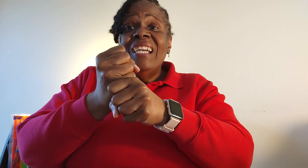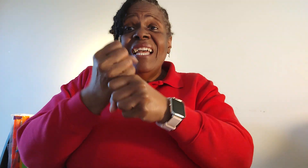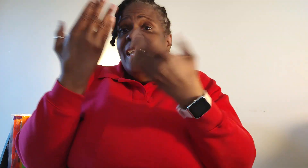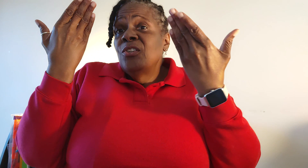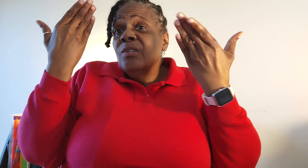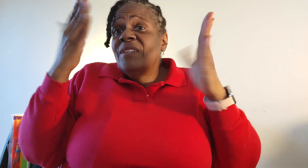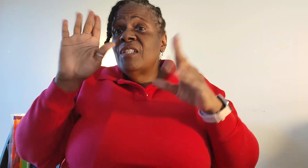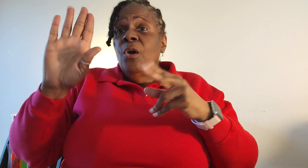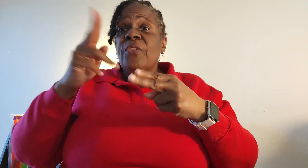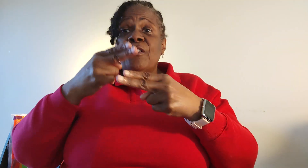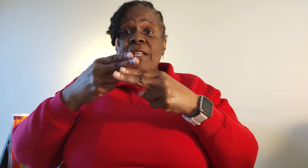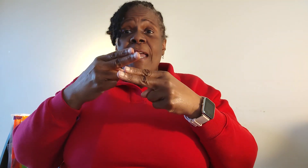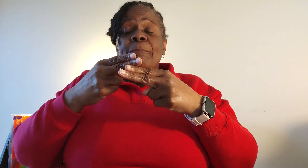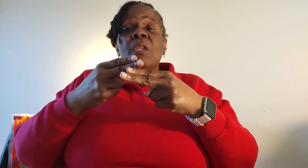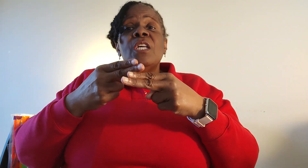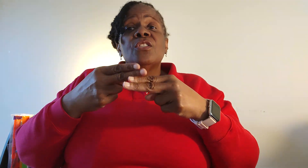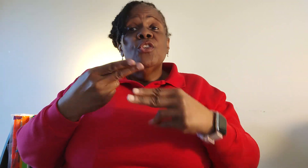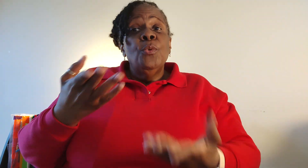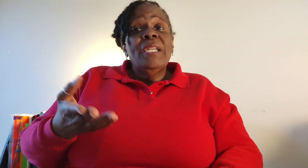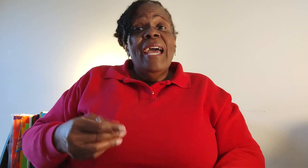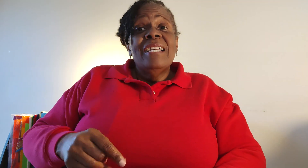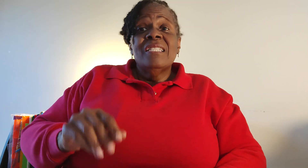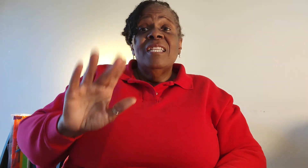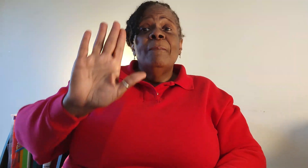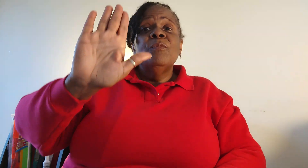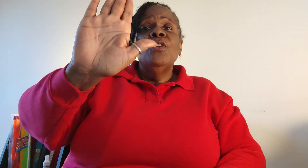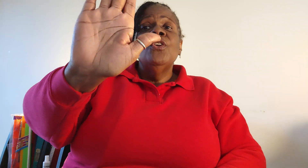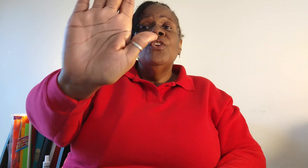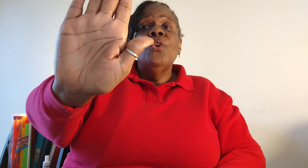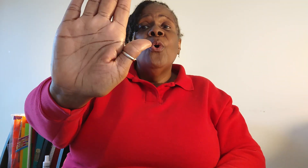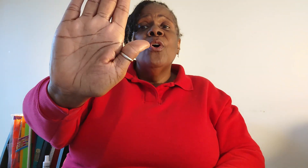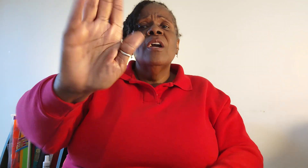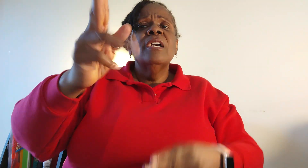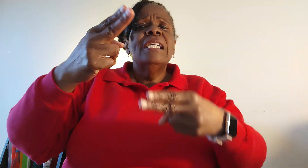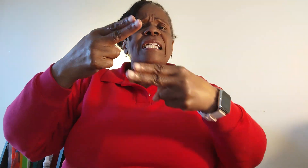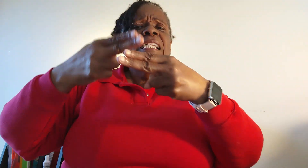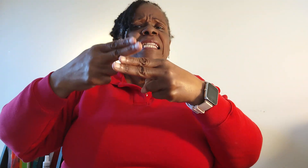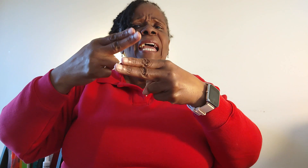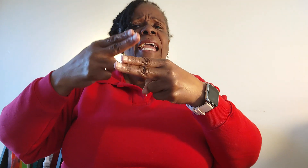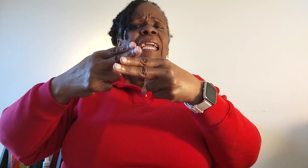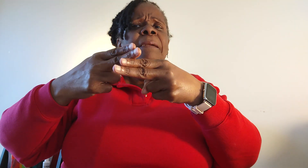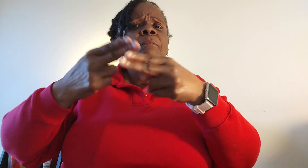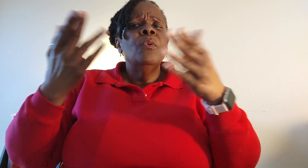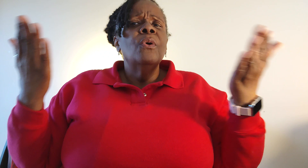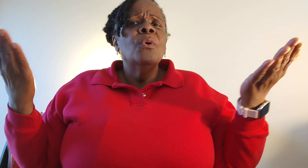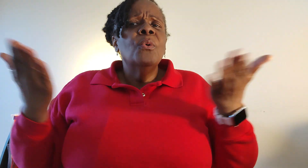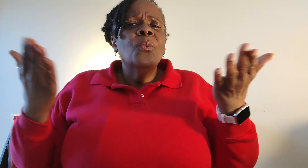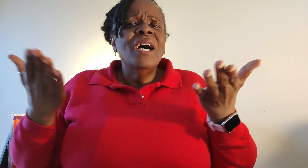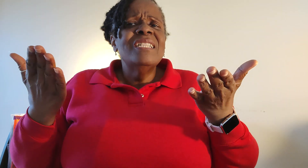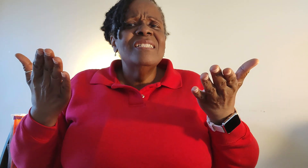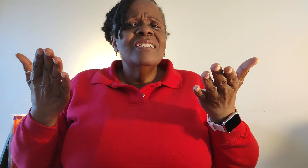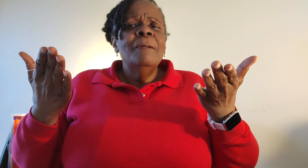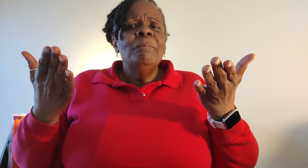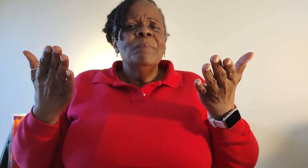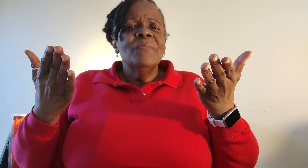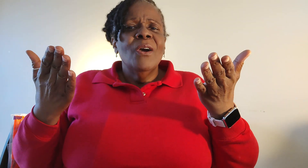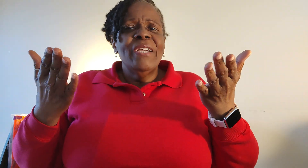and you don't even know their name. So you would ask them, your name what? Okay,